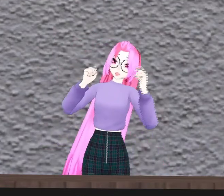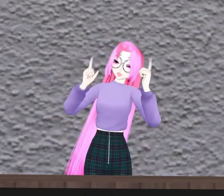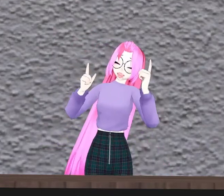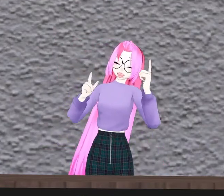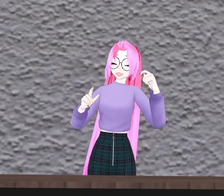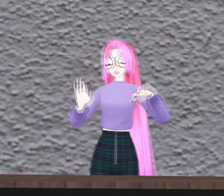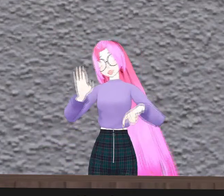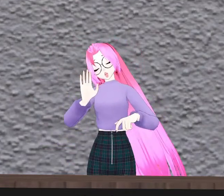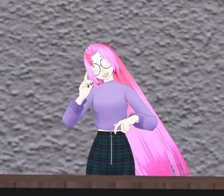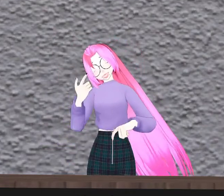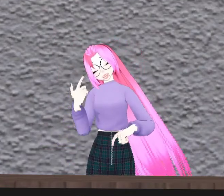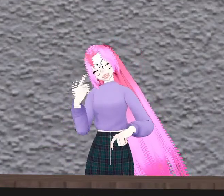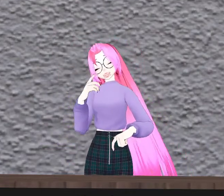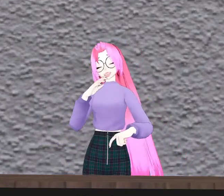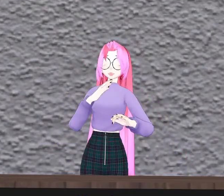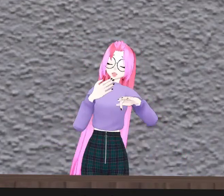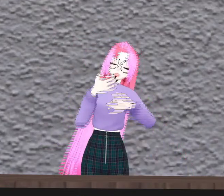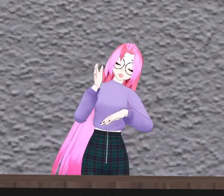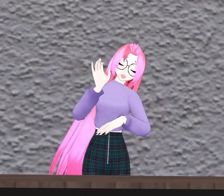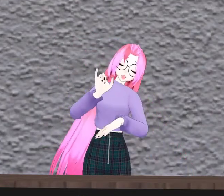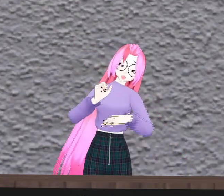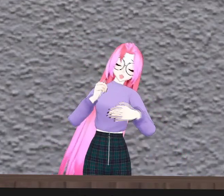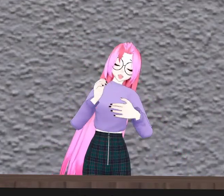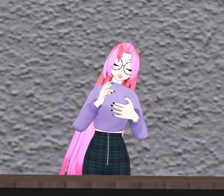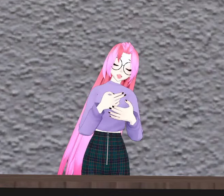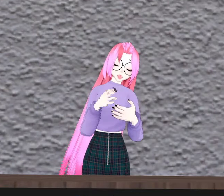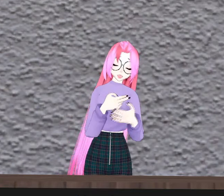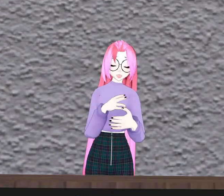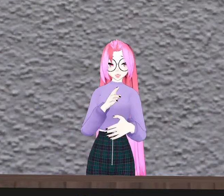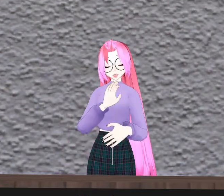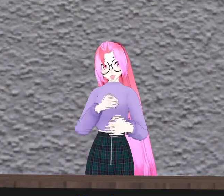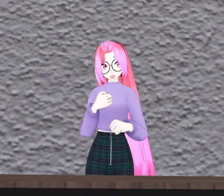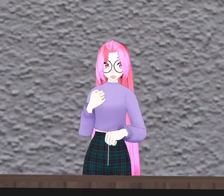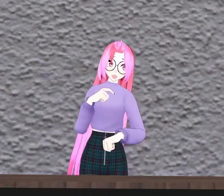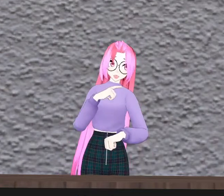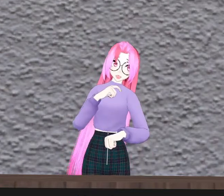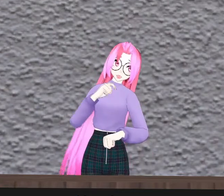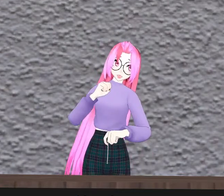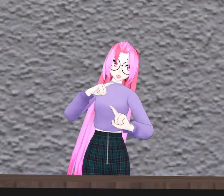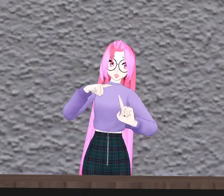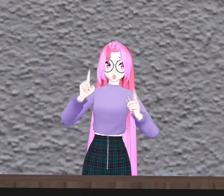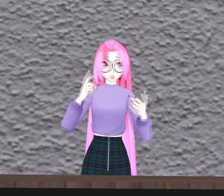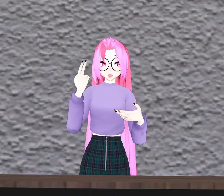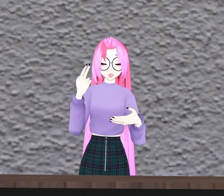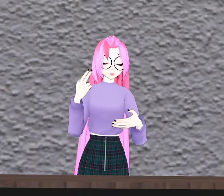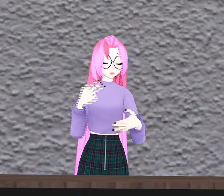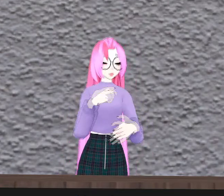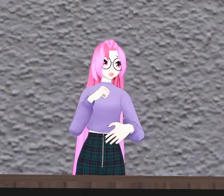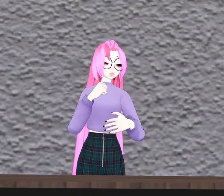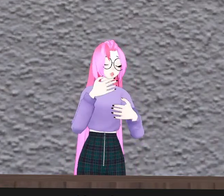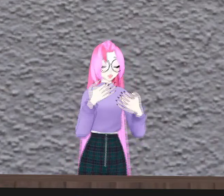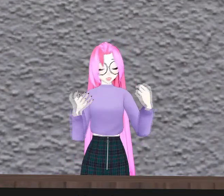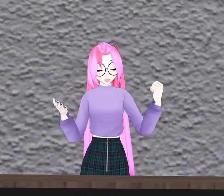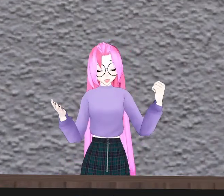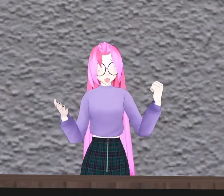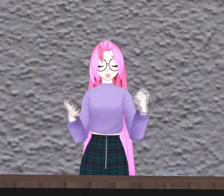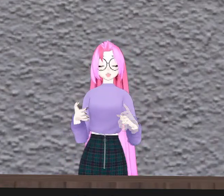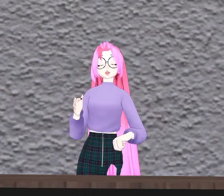woke up at around 7. After that, I went to my kitchen and I decided to make some cereal. But then I realized the cereal was out, and I was